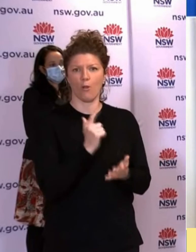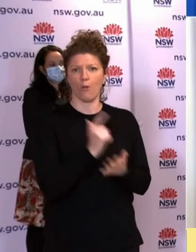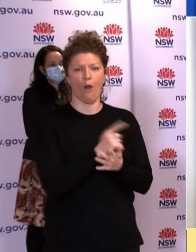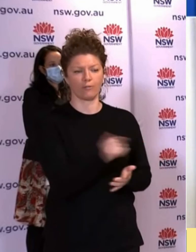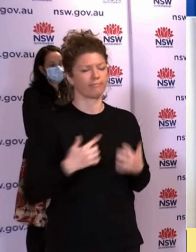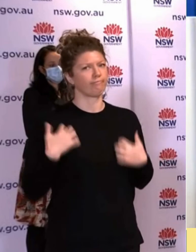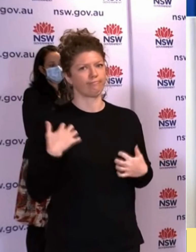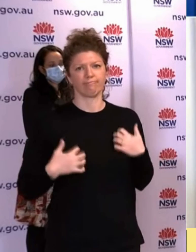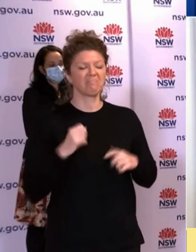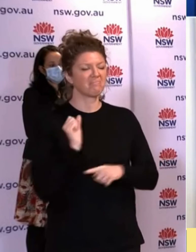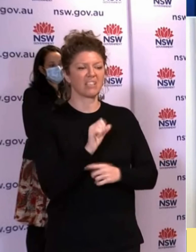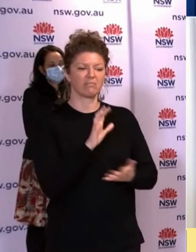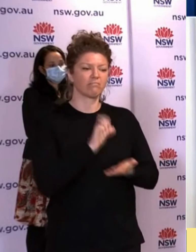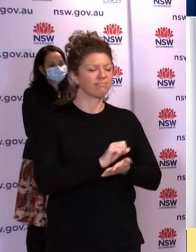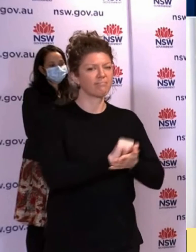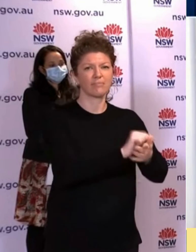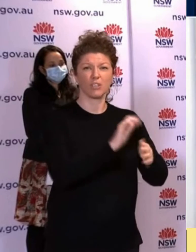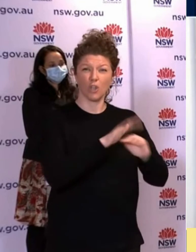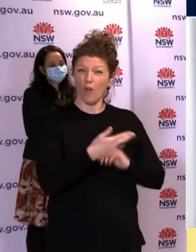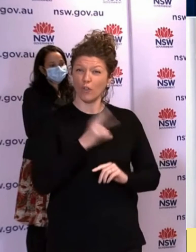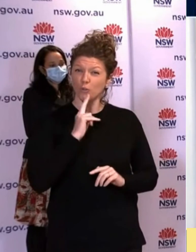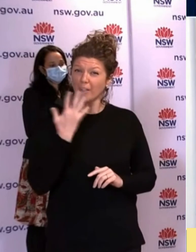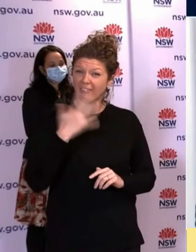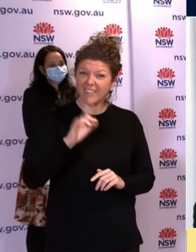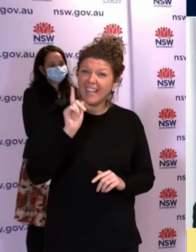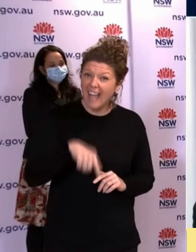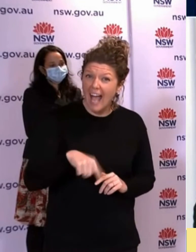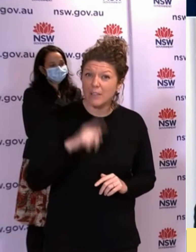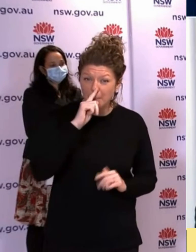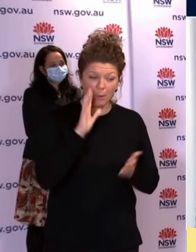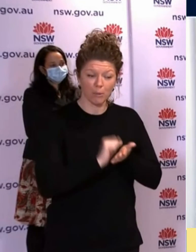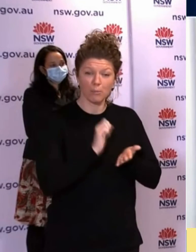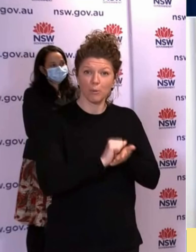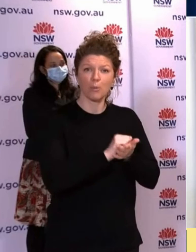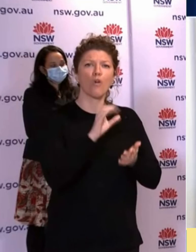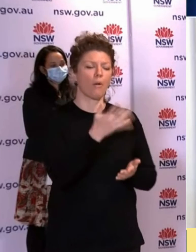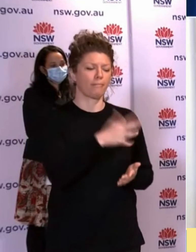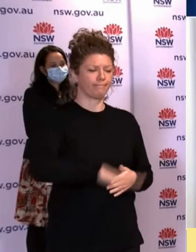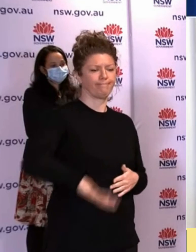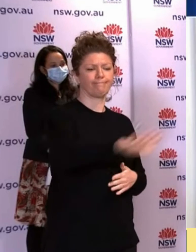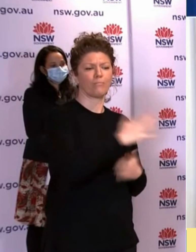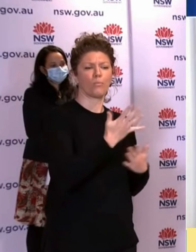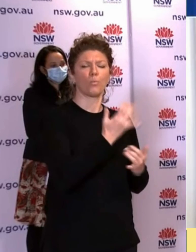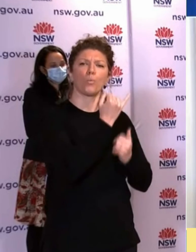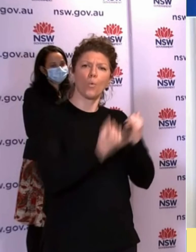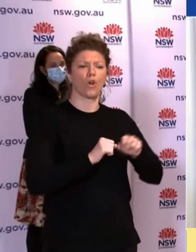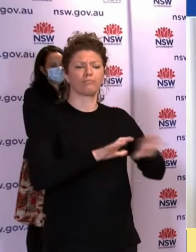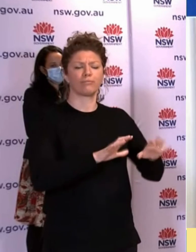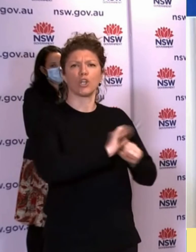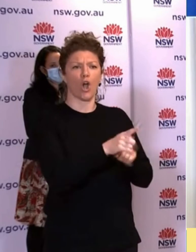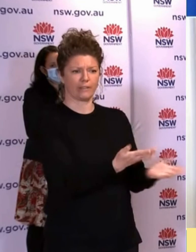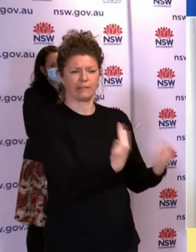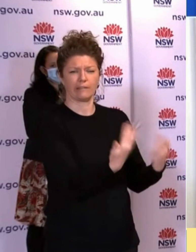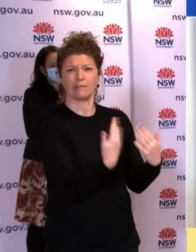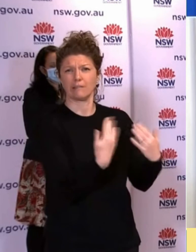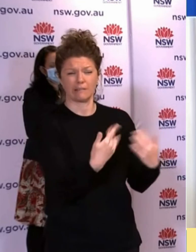that. So over 250,000 bookings from those 12 LGAs, which is wonderful to see. As I